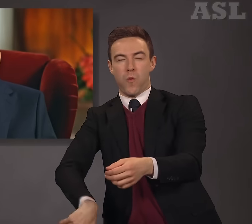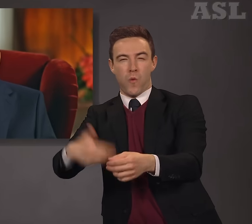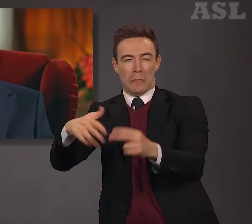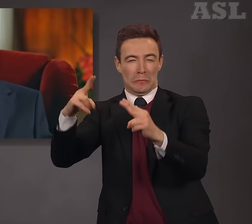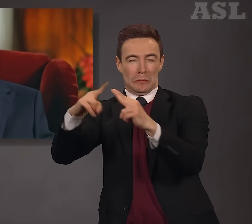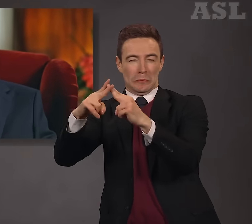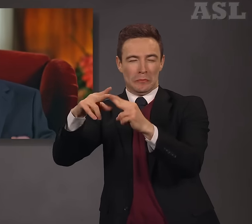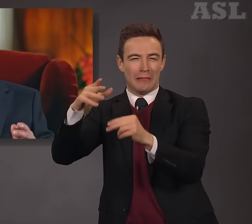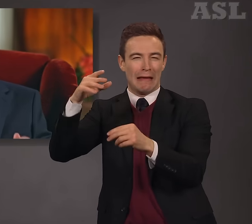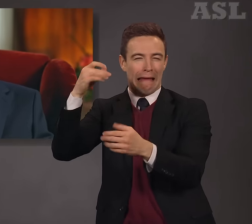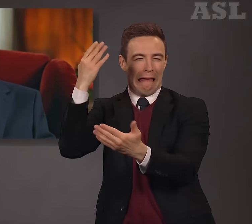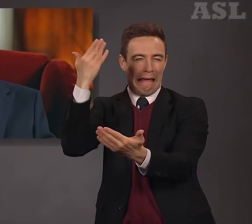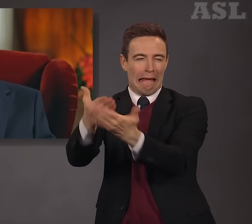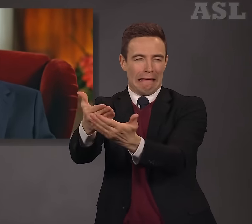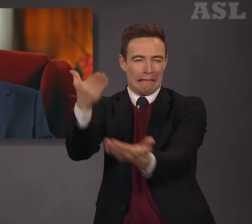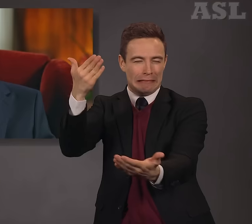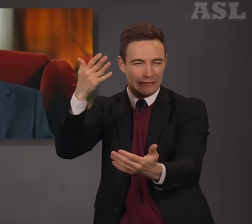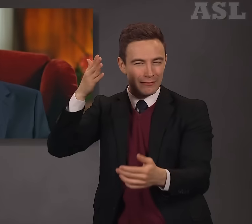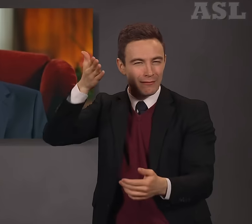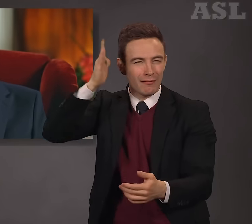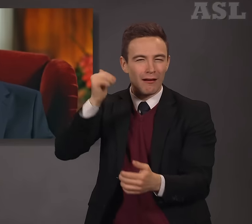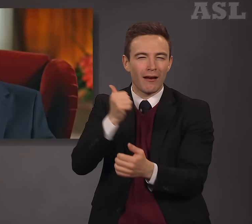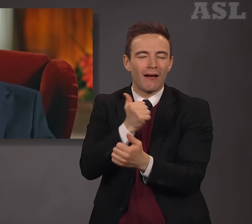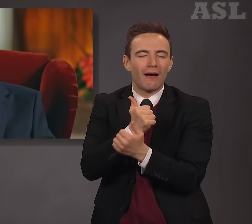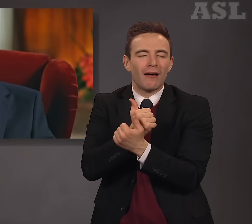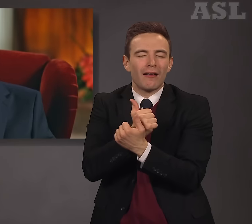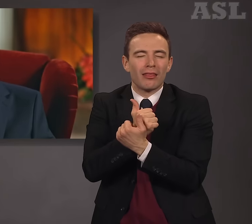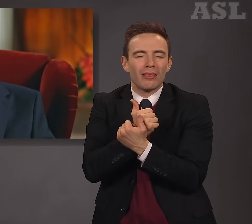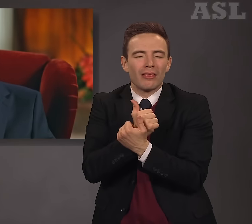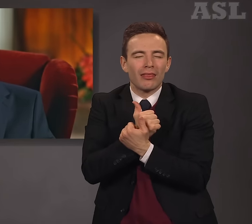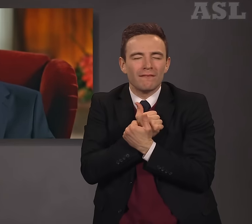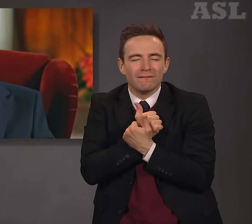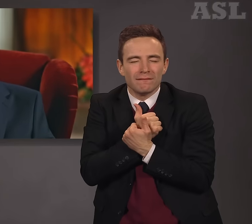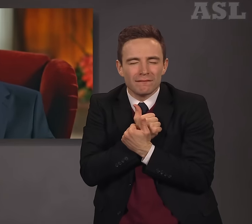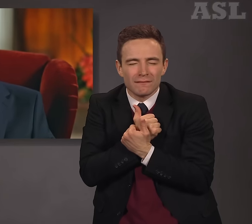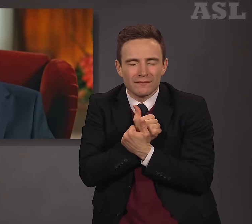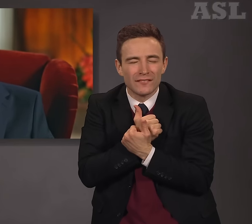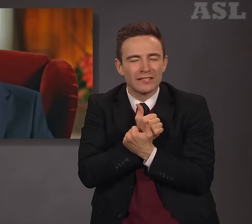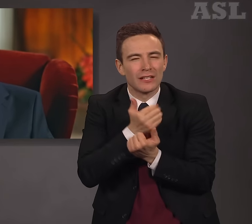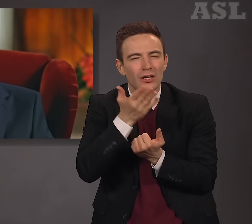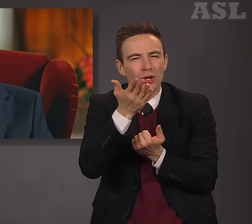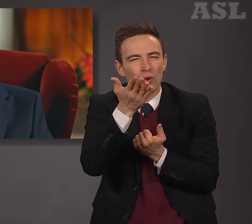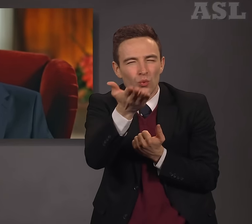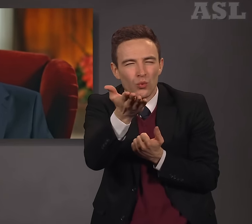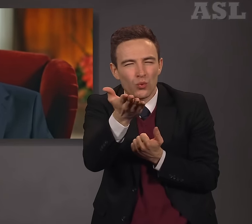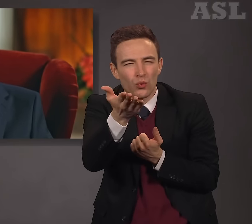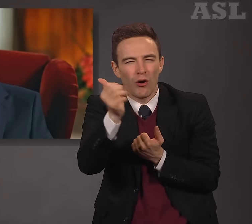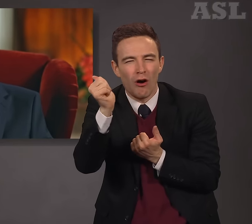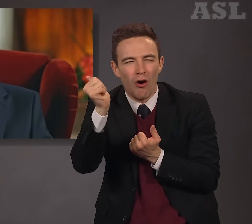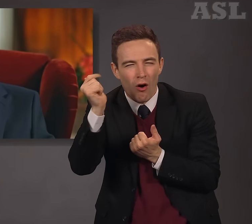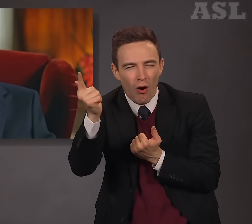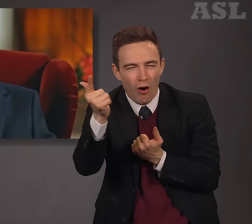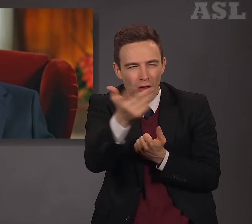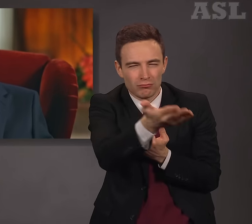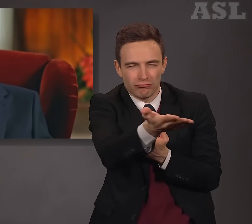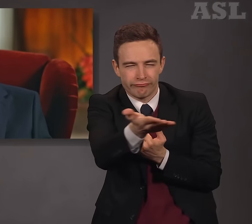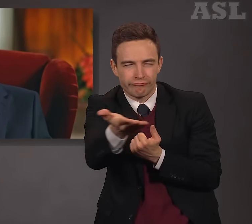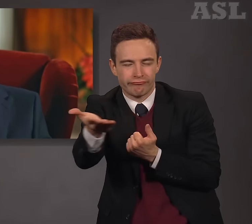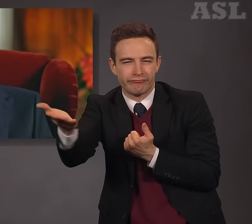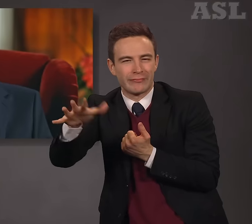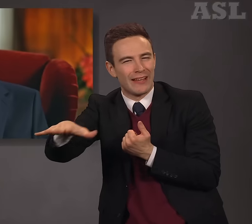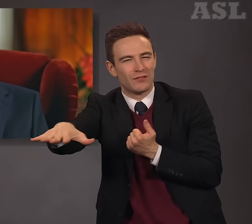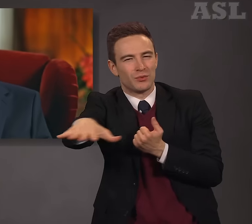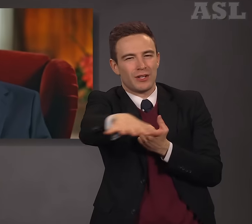how much God loves all of his children everywhere and